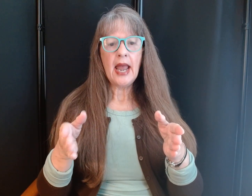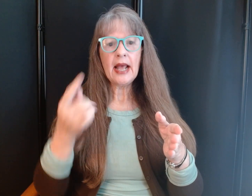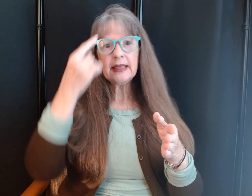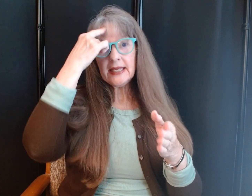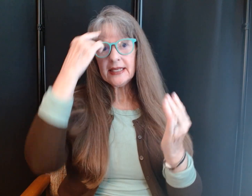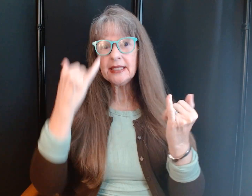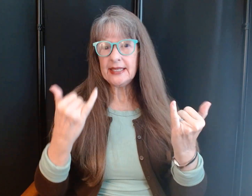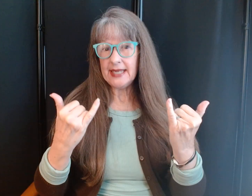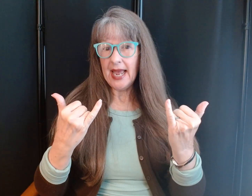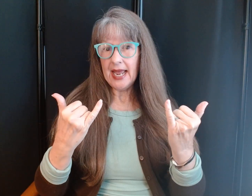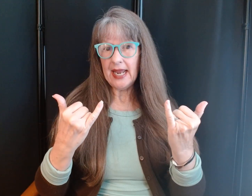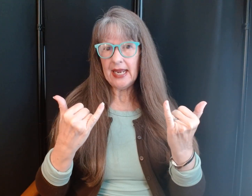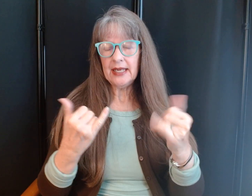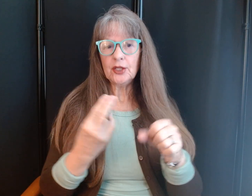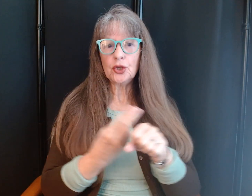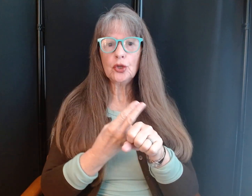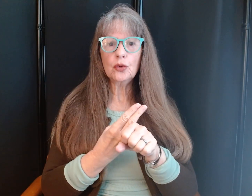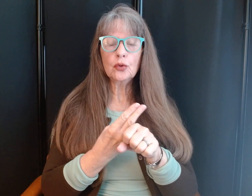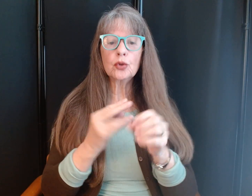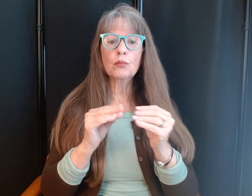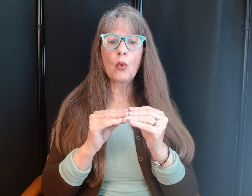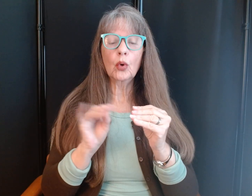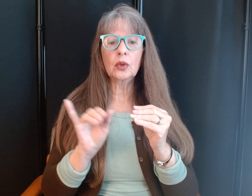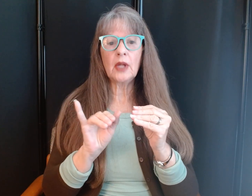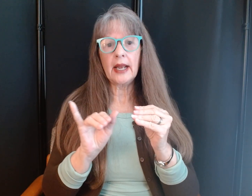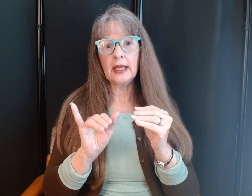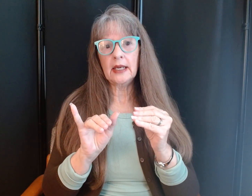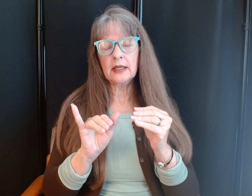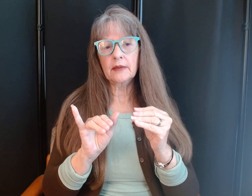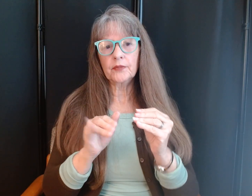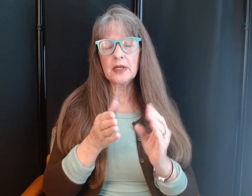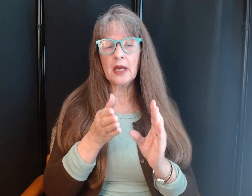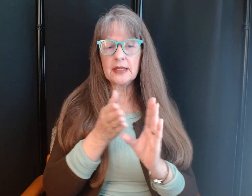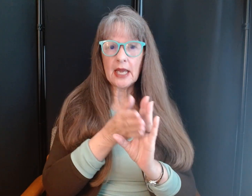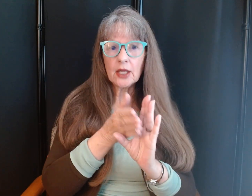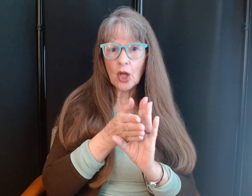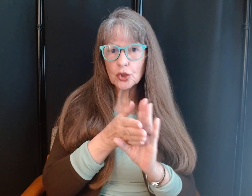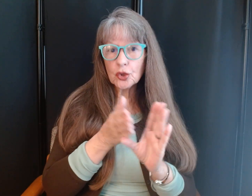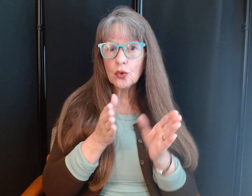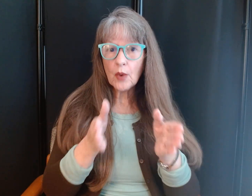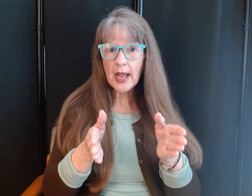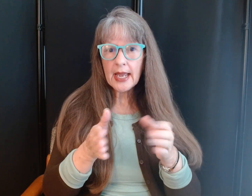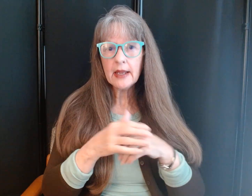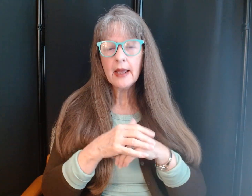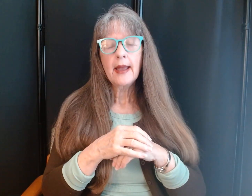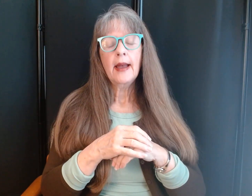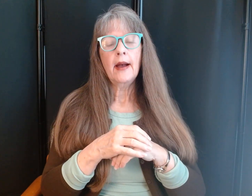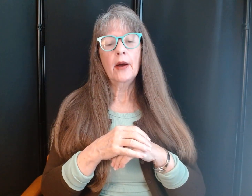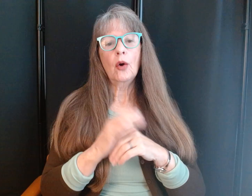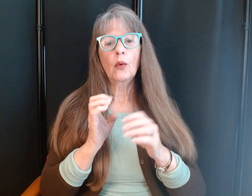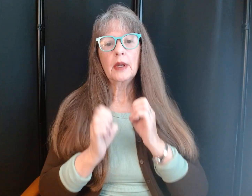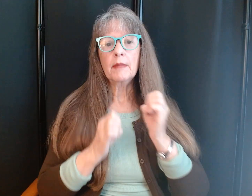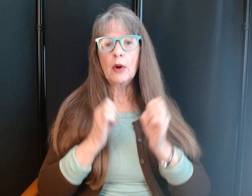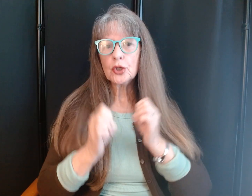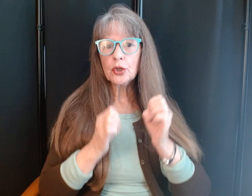I think today it's used more like in a psychological way or an